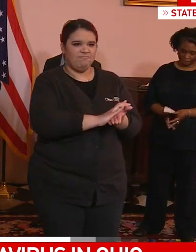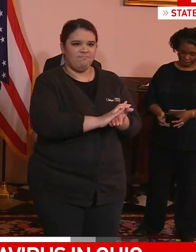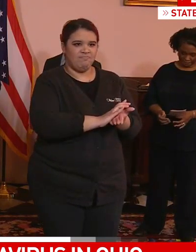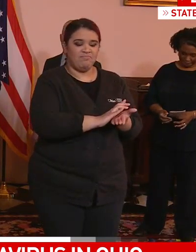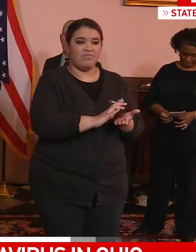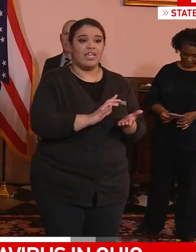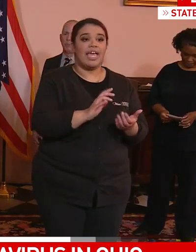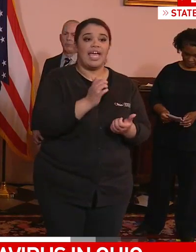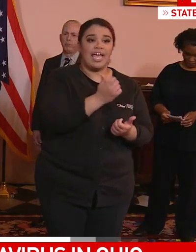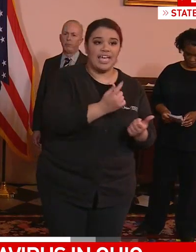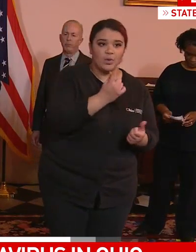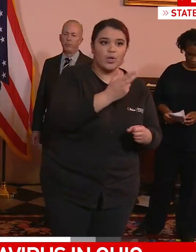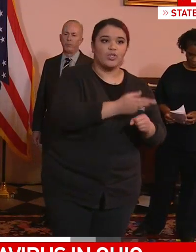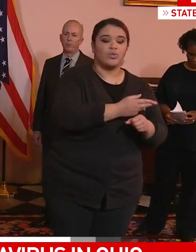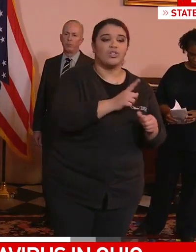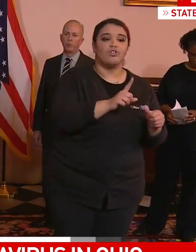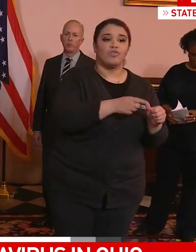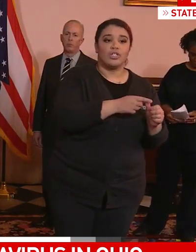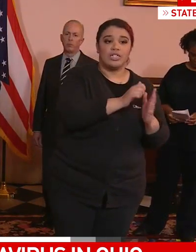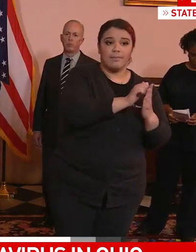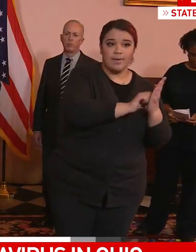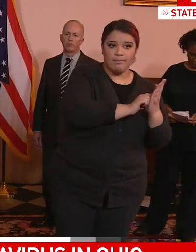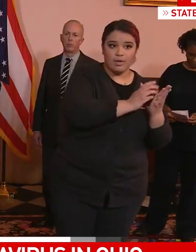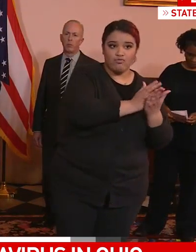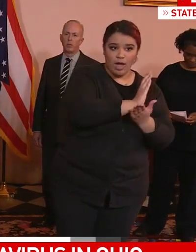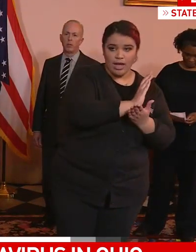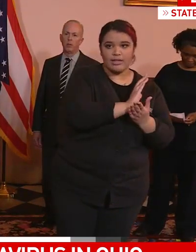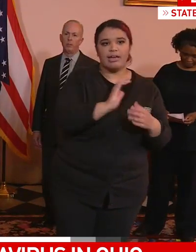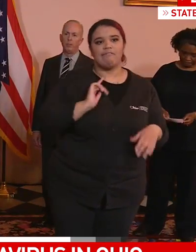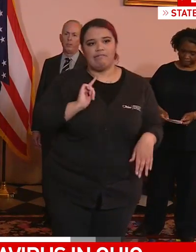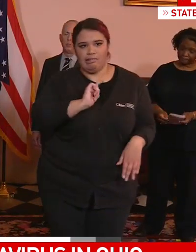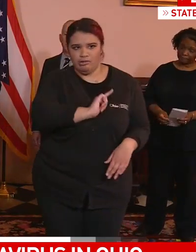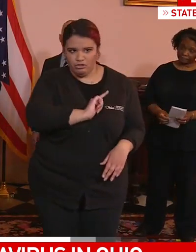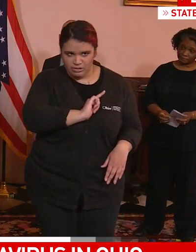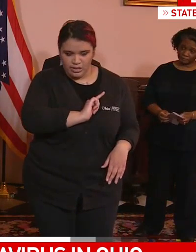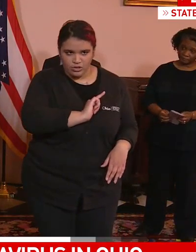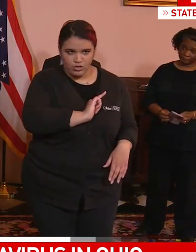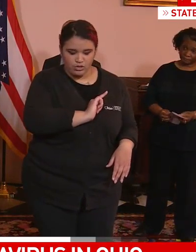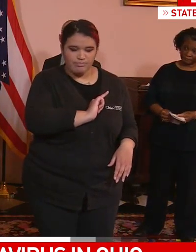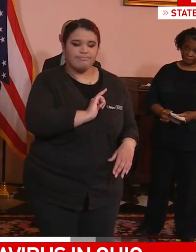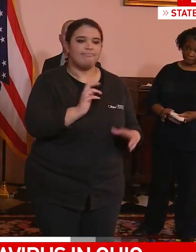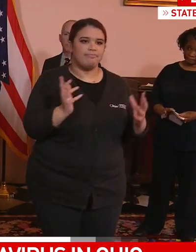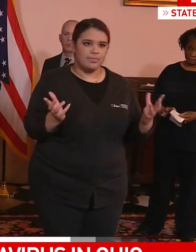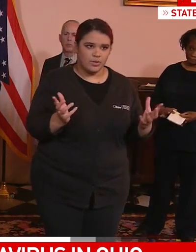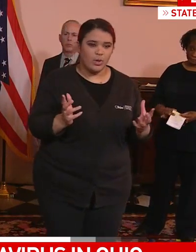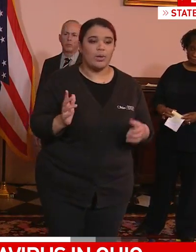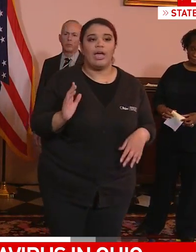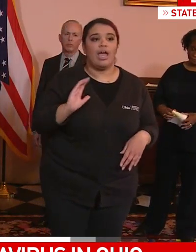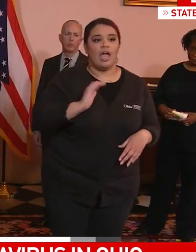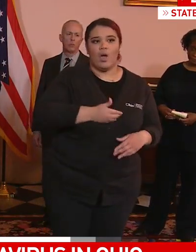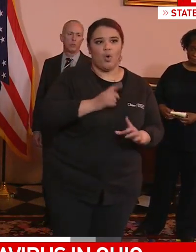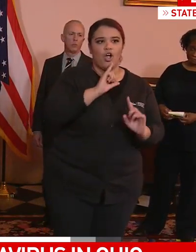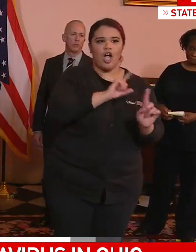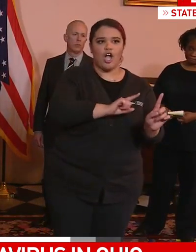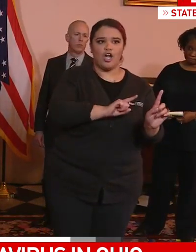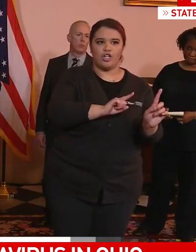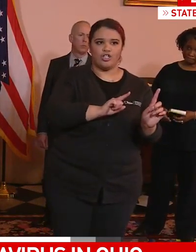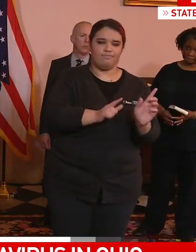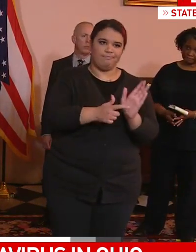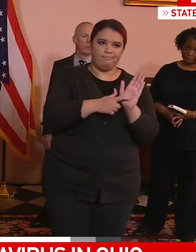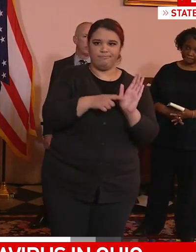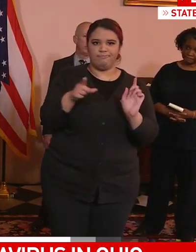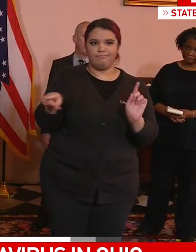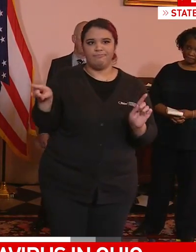Amendment rights. And so certainly the legislature comes under that category. So, our order does not include the state legislature.